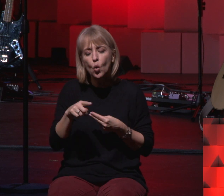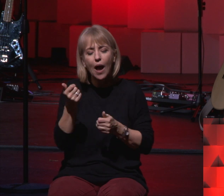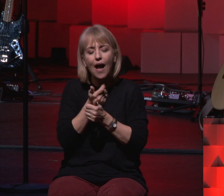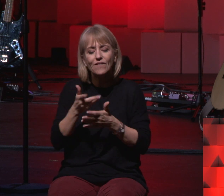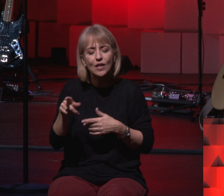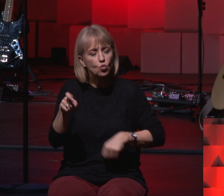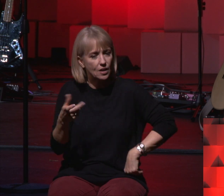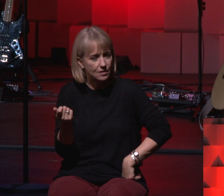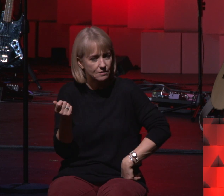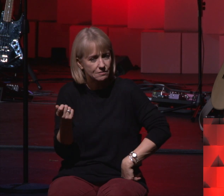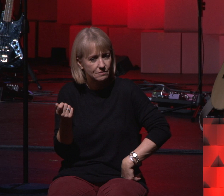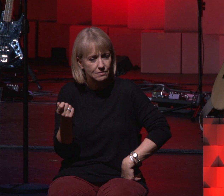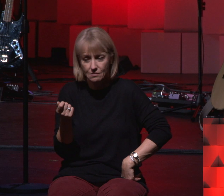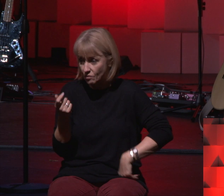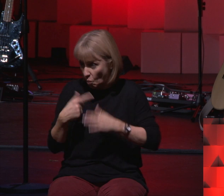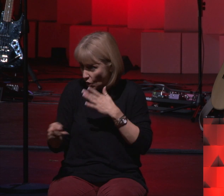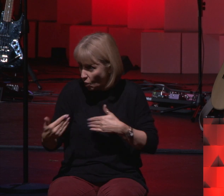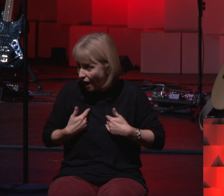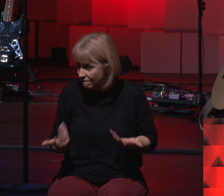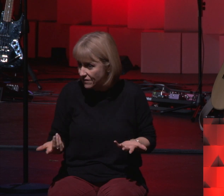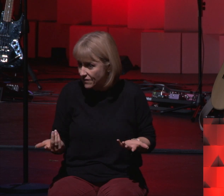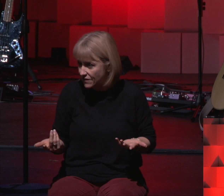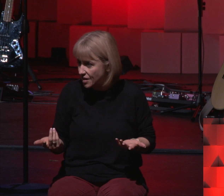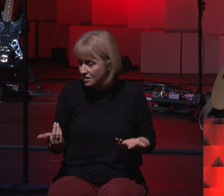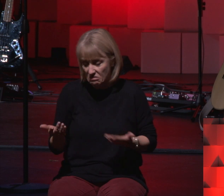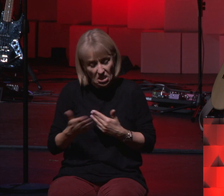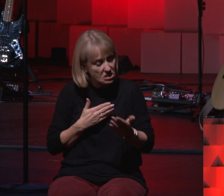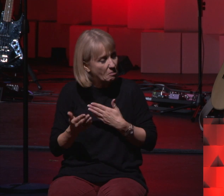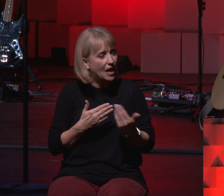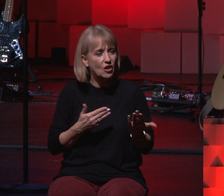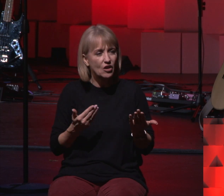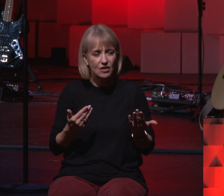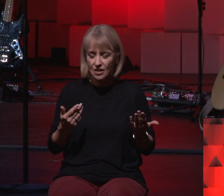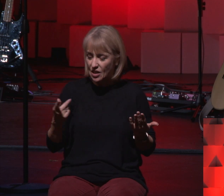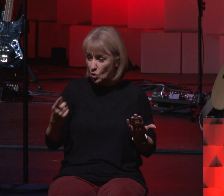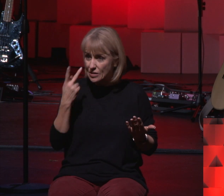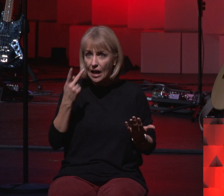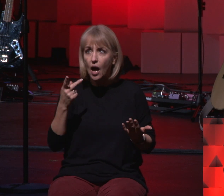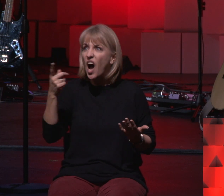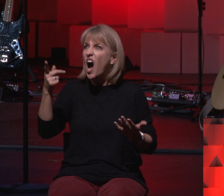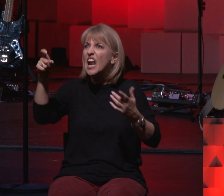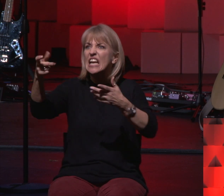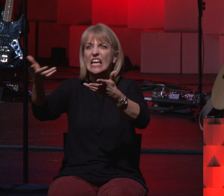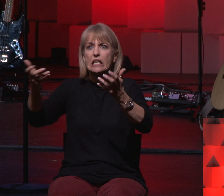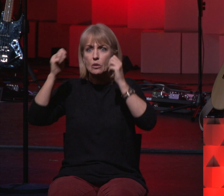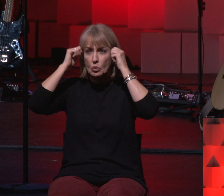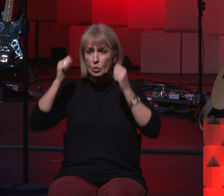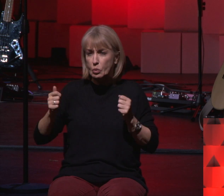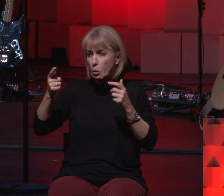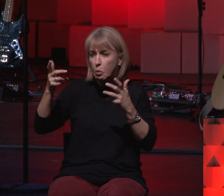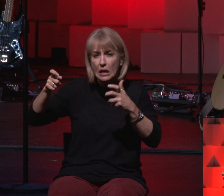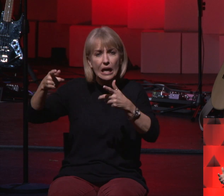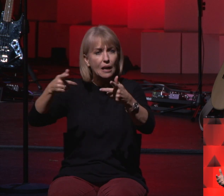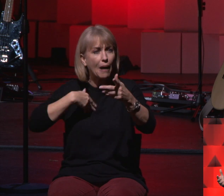need. The little bit that you have. You say, this huge need in front of me. Look at the needs around me. The needs of my work, the